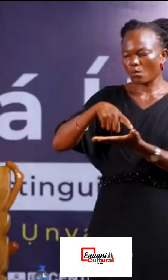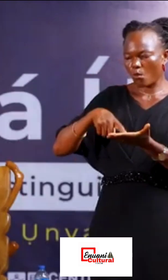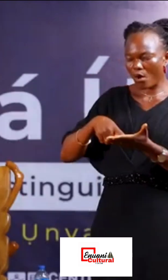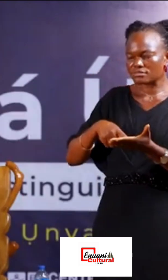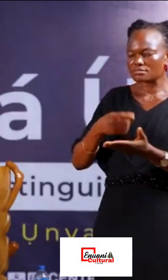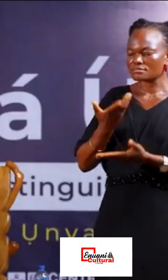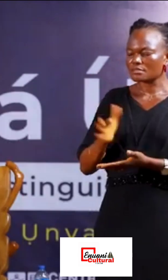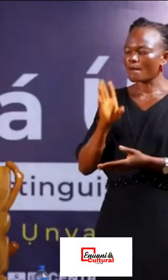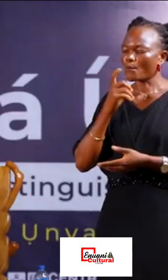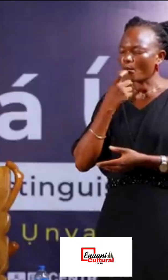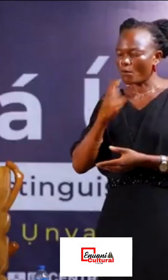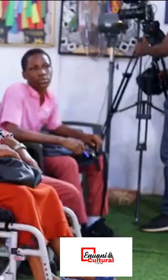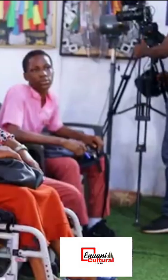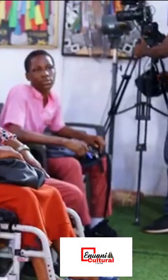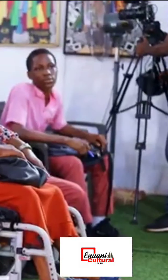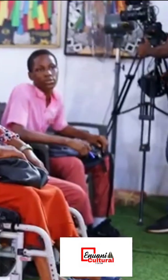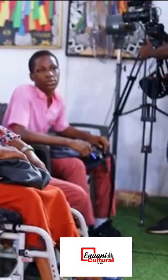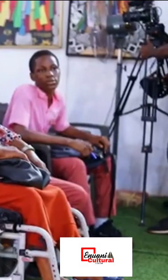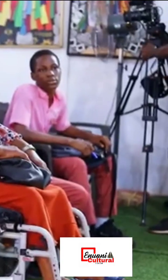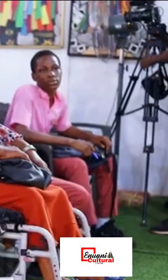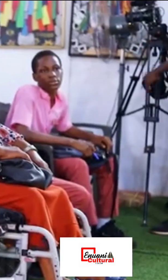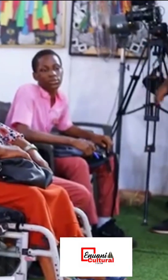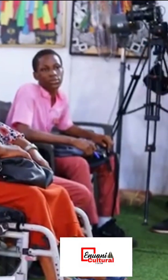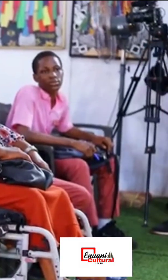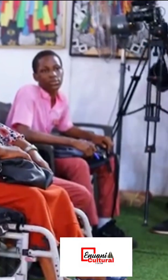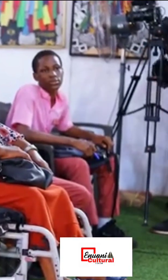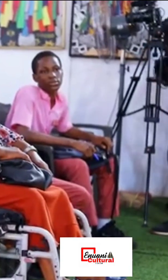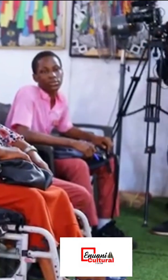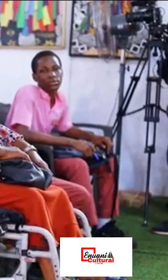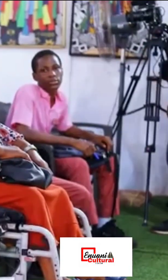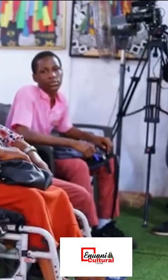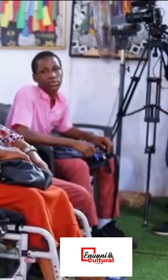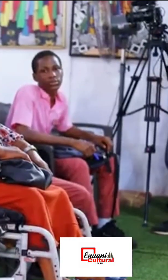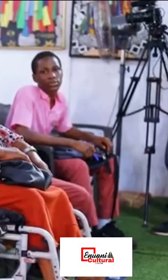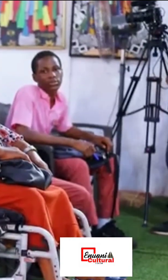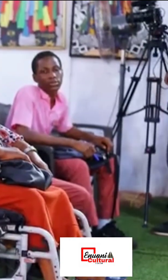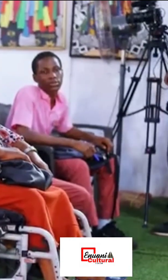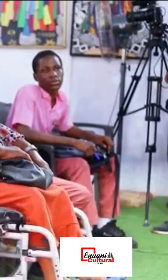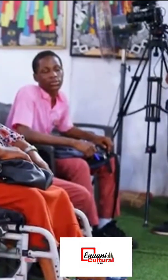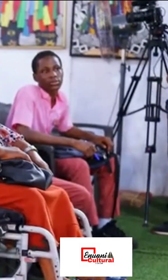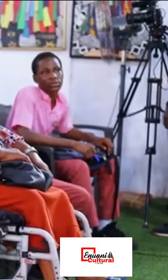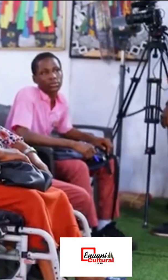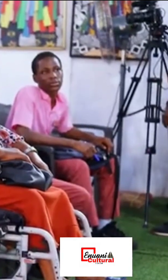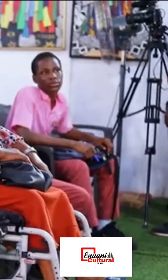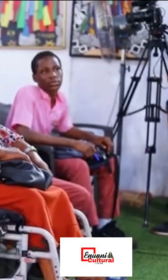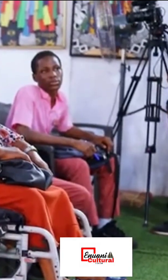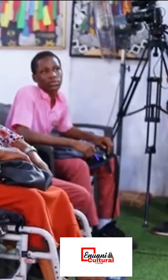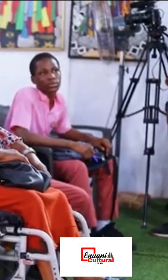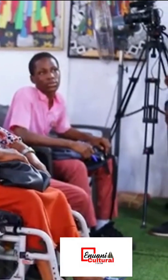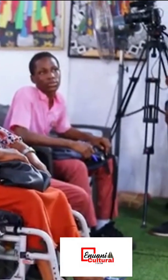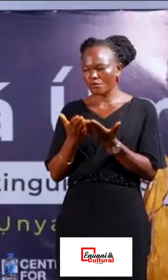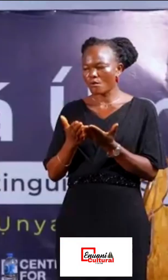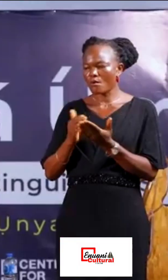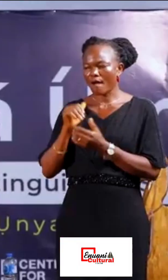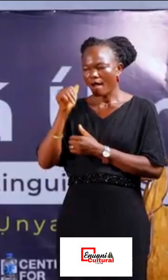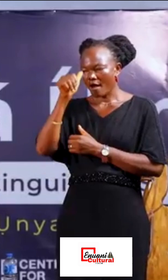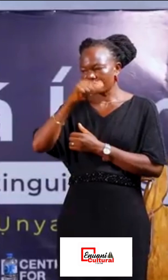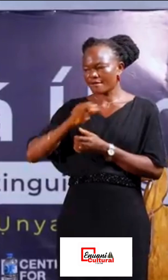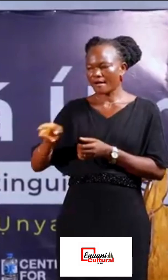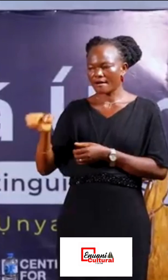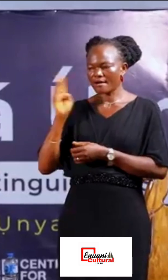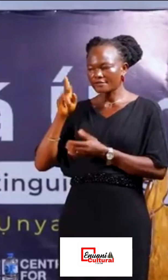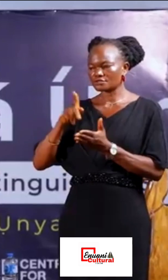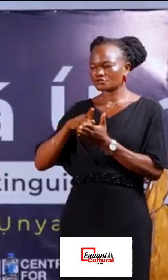they must be." John Henrik, in his book, African History